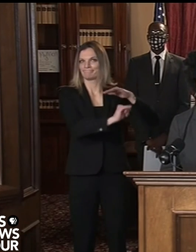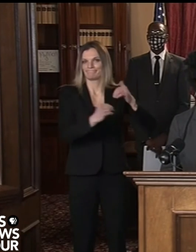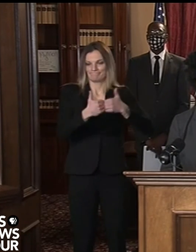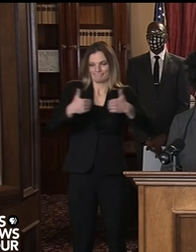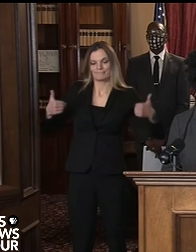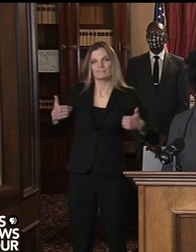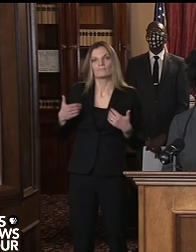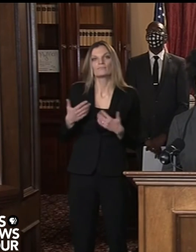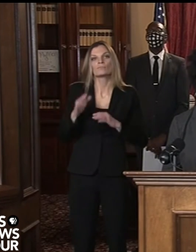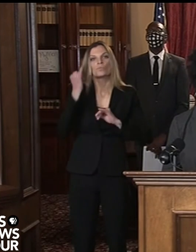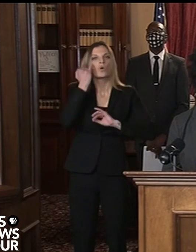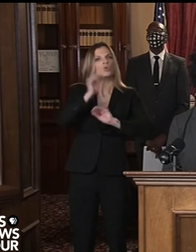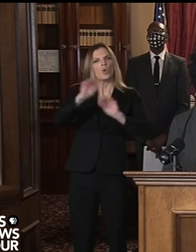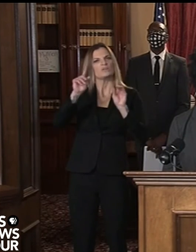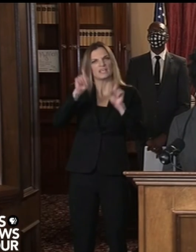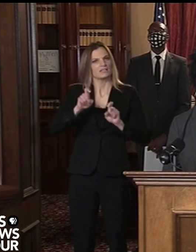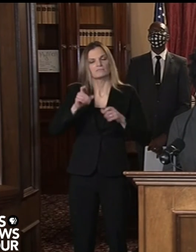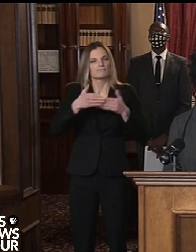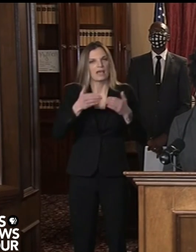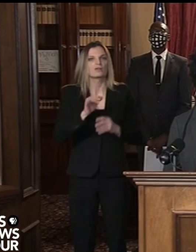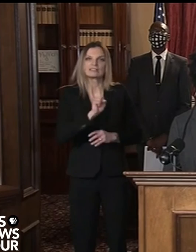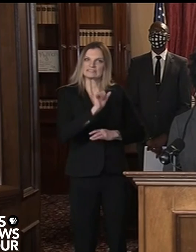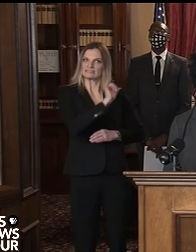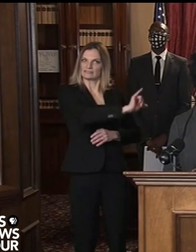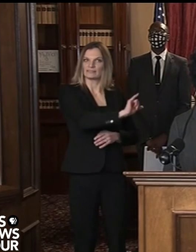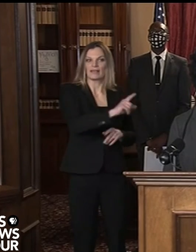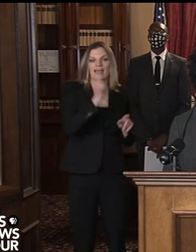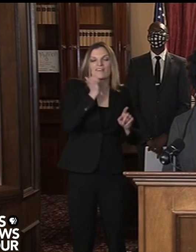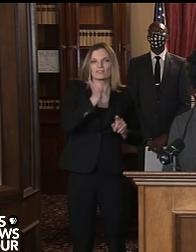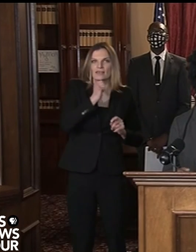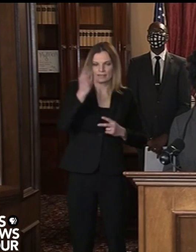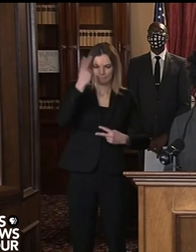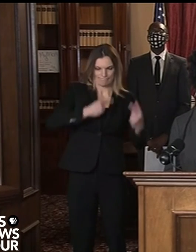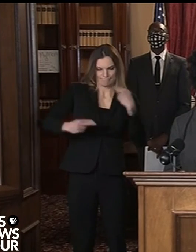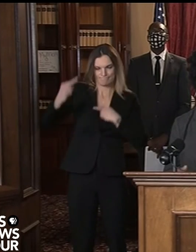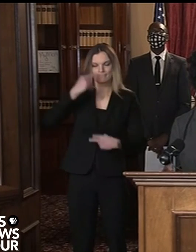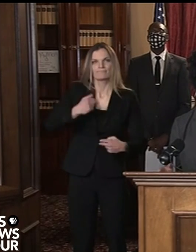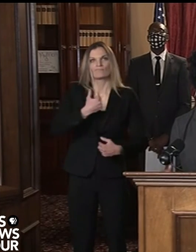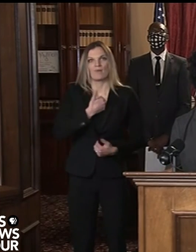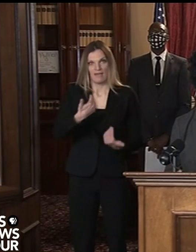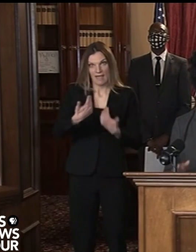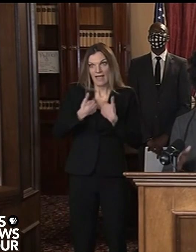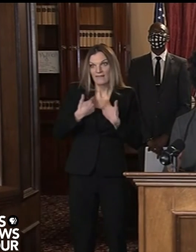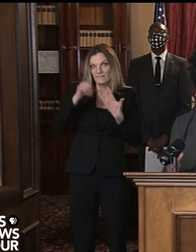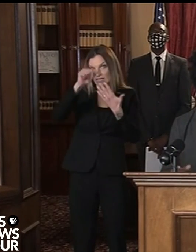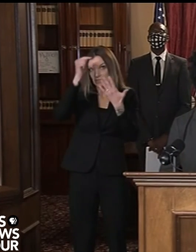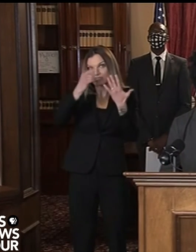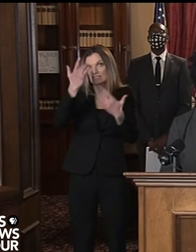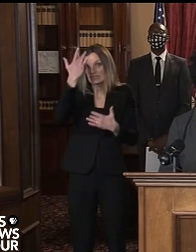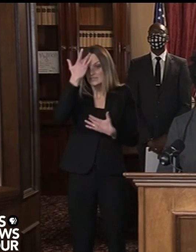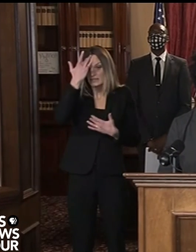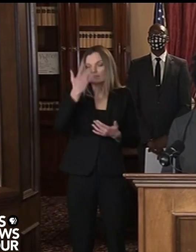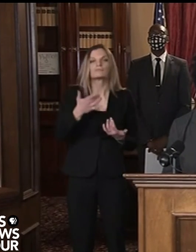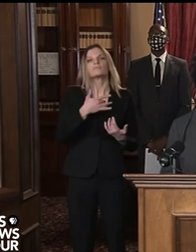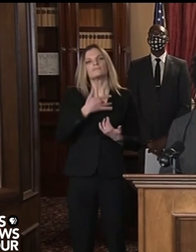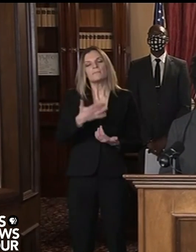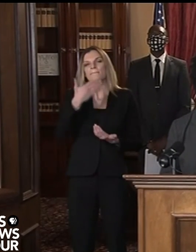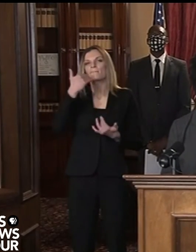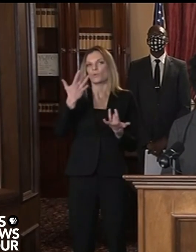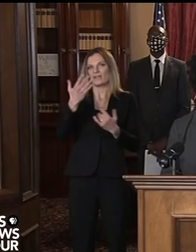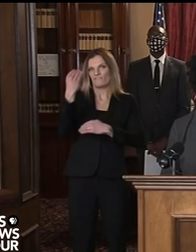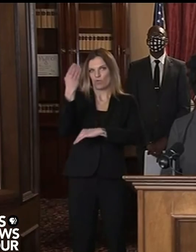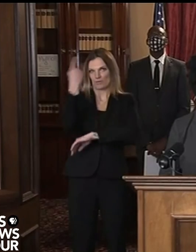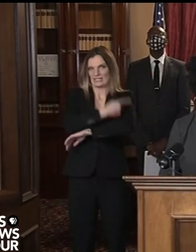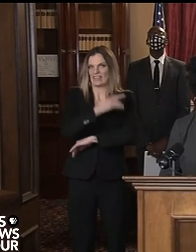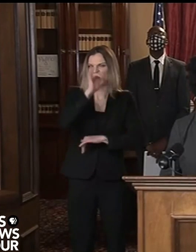not have a test, and you still check yourself daily for symptoms for the entire 14-day still gold standard quarantine